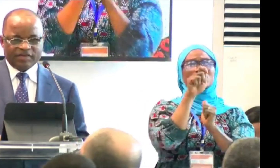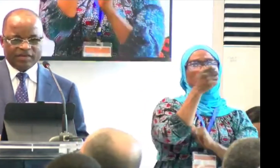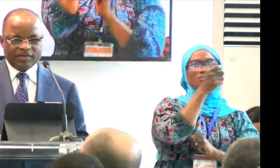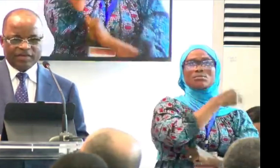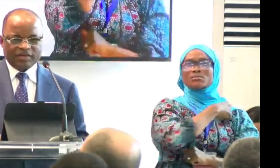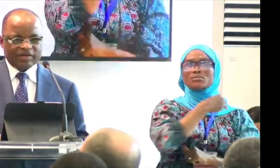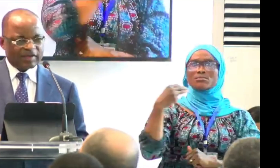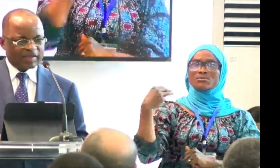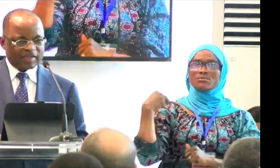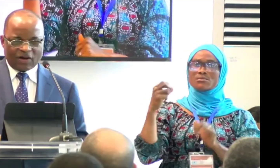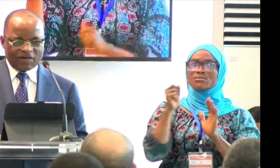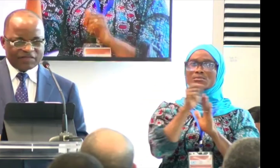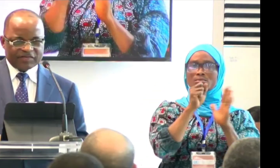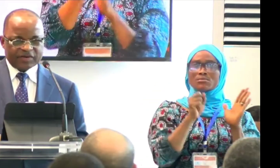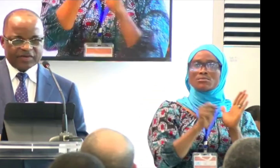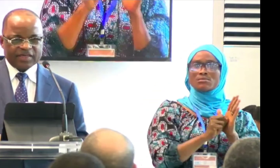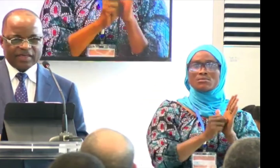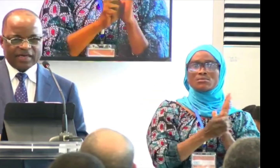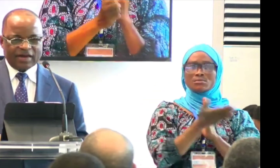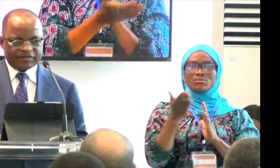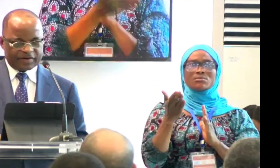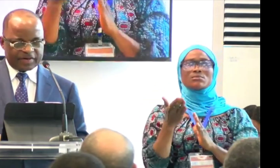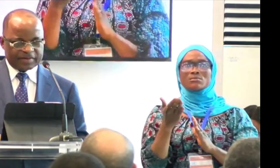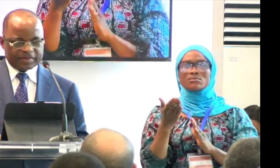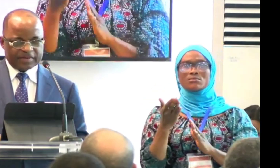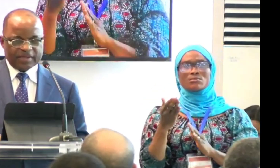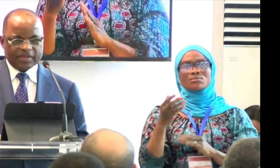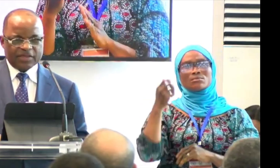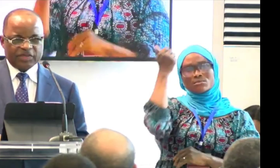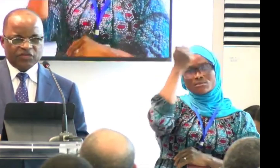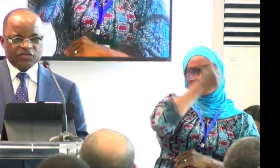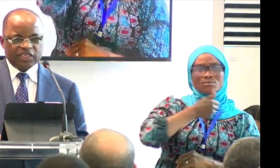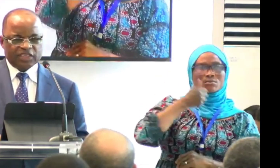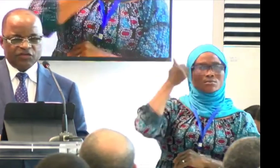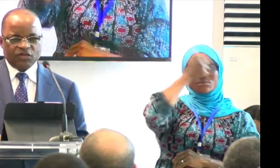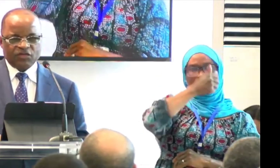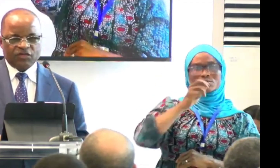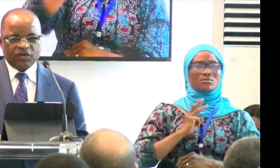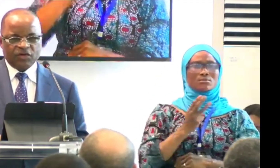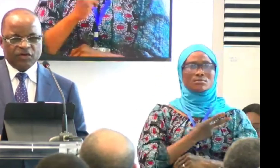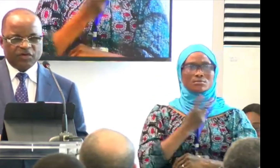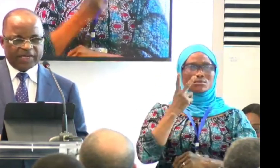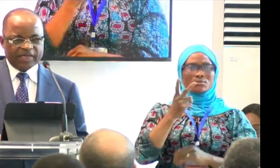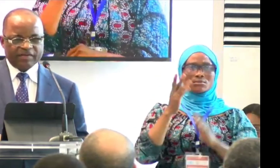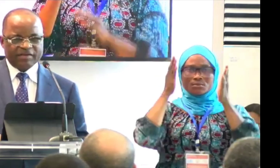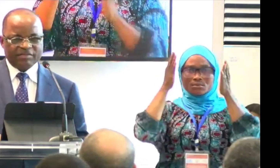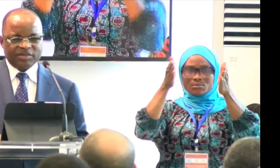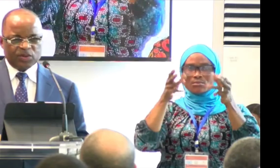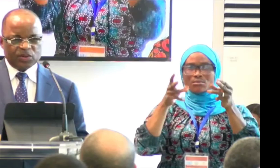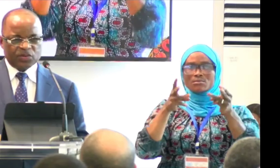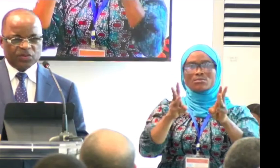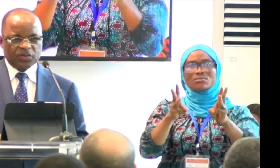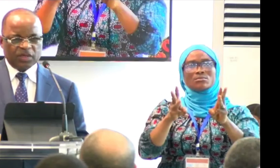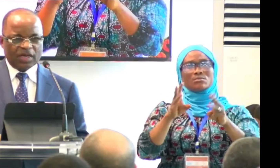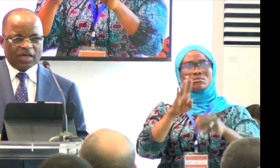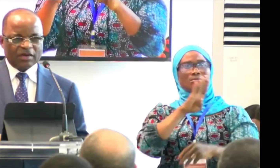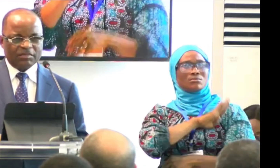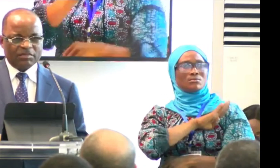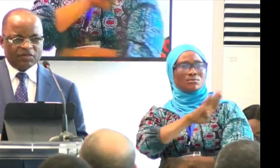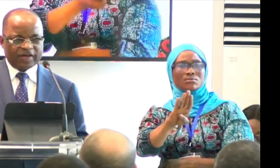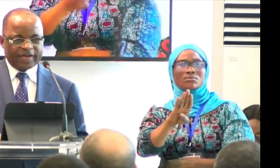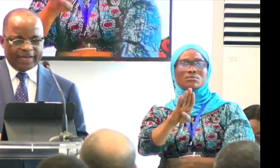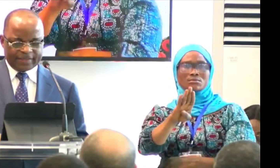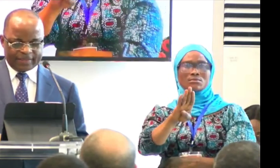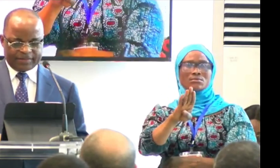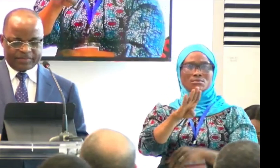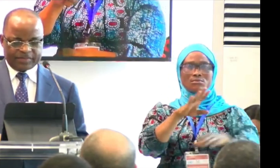states. They're all favoring Africa. We just need to look for ways, bold, and